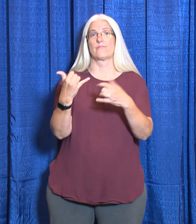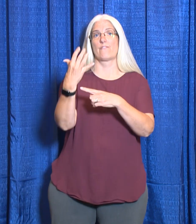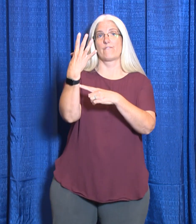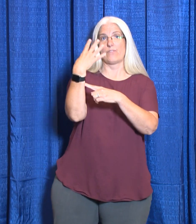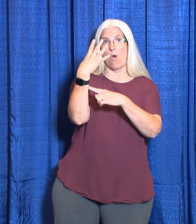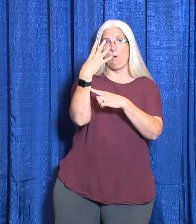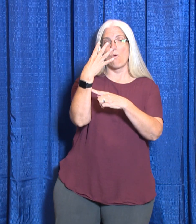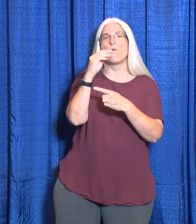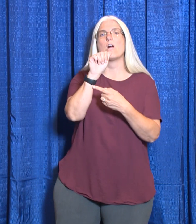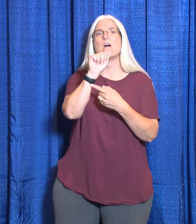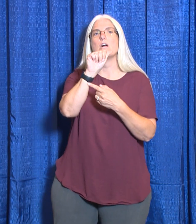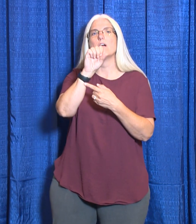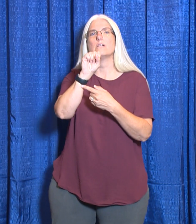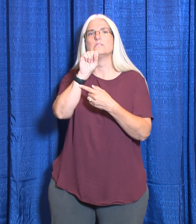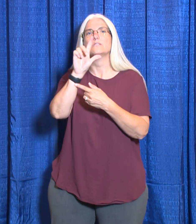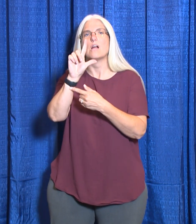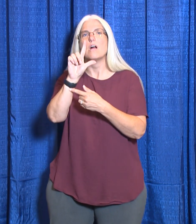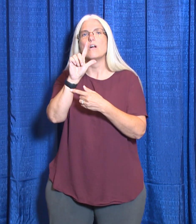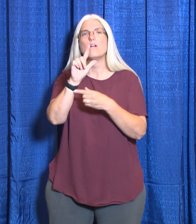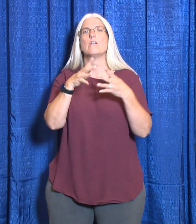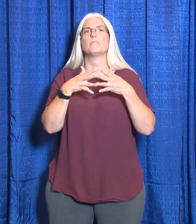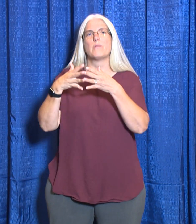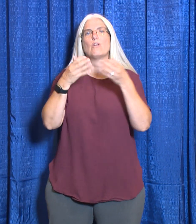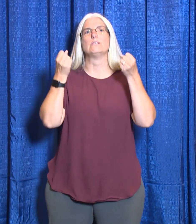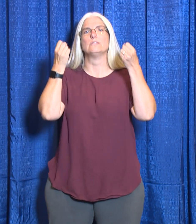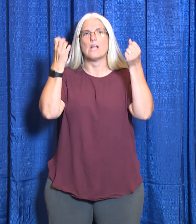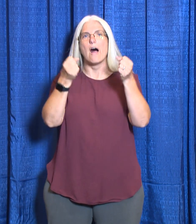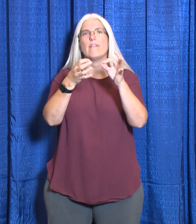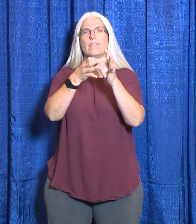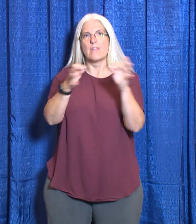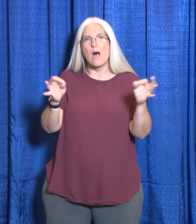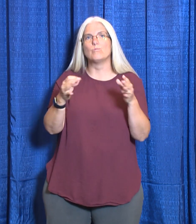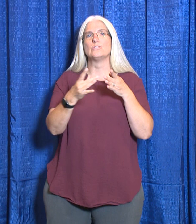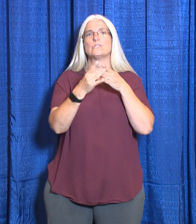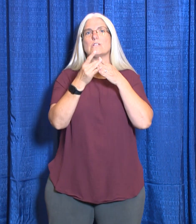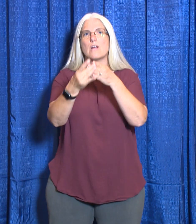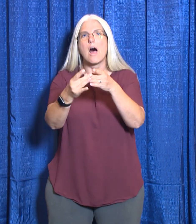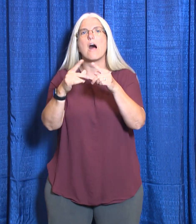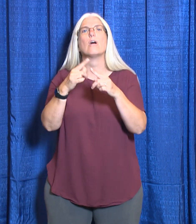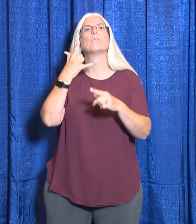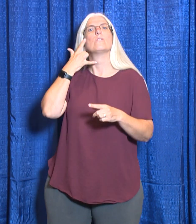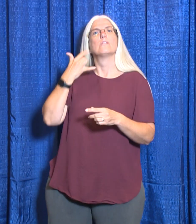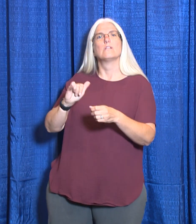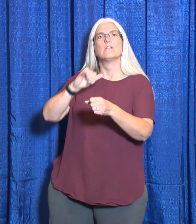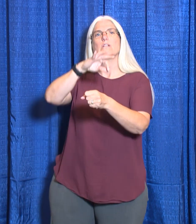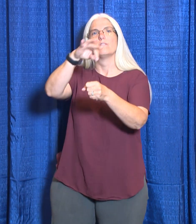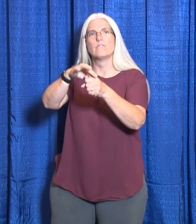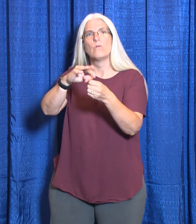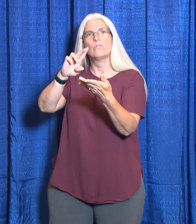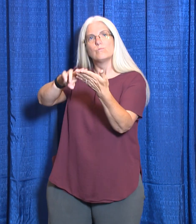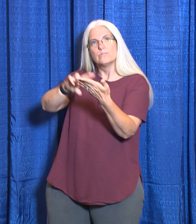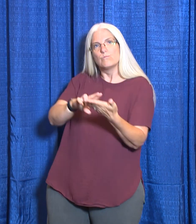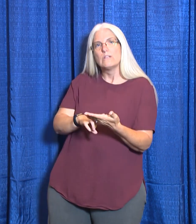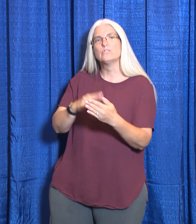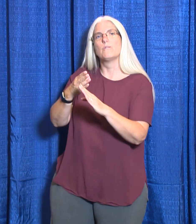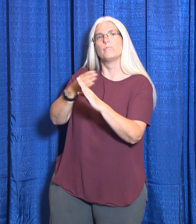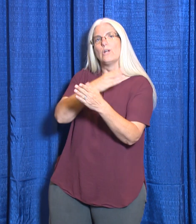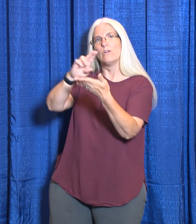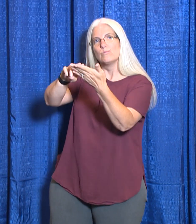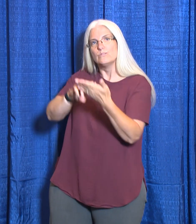American Sign Language Video. Guide to the California Voter Registration and Pre-Registration